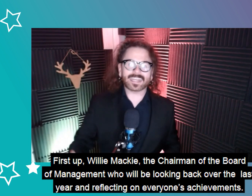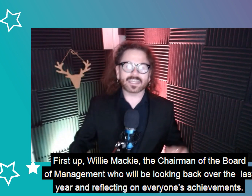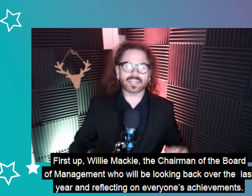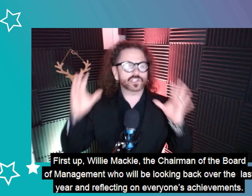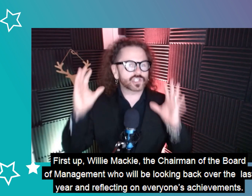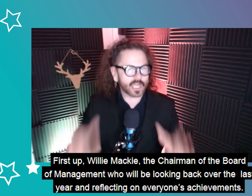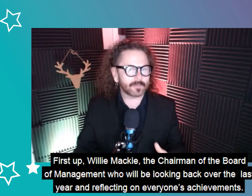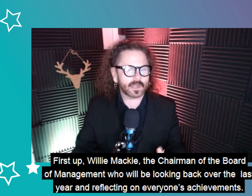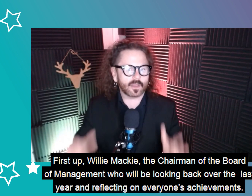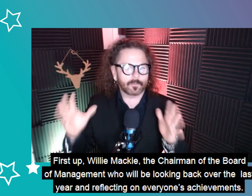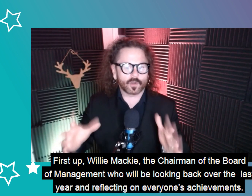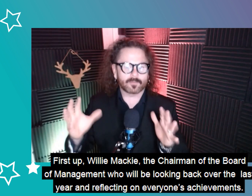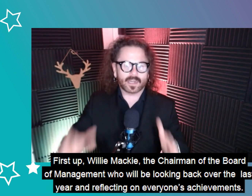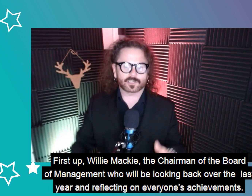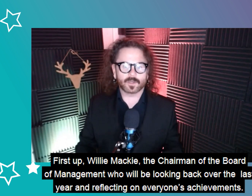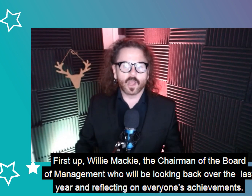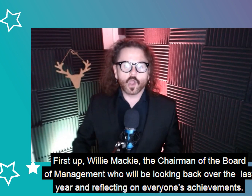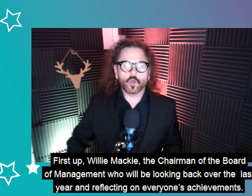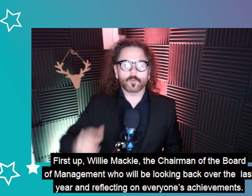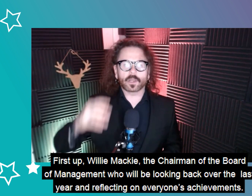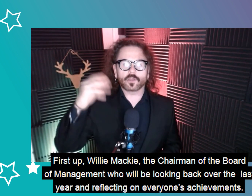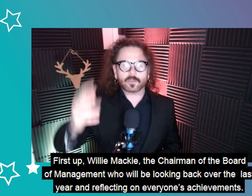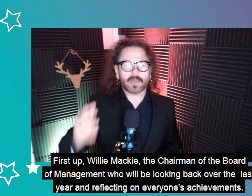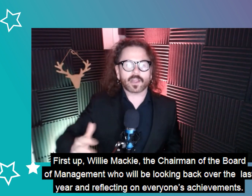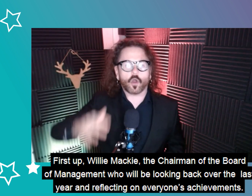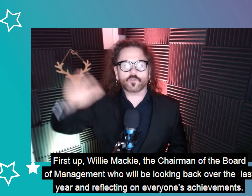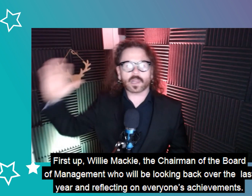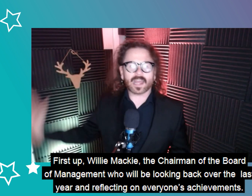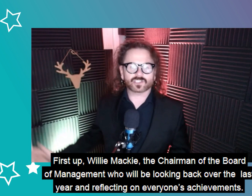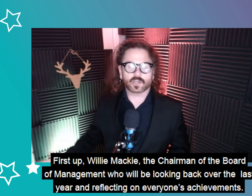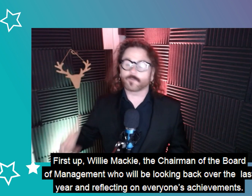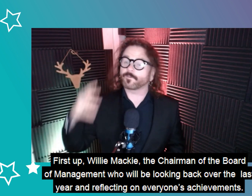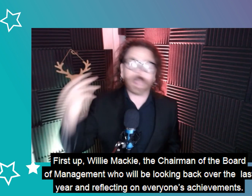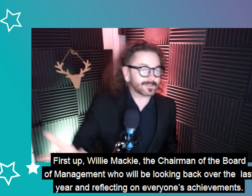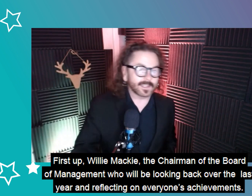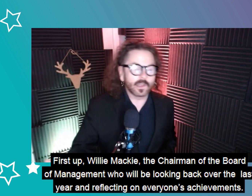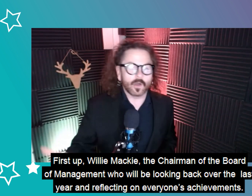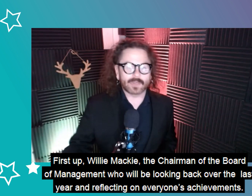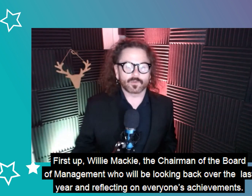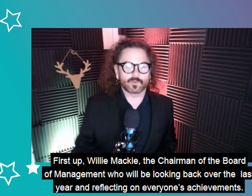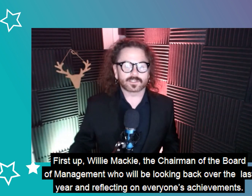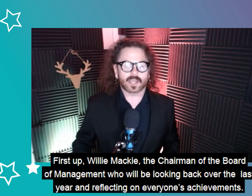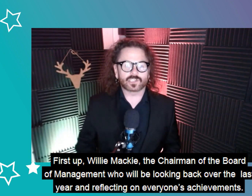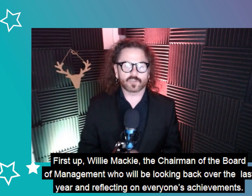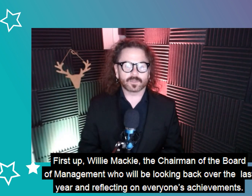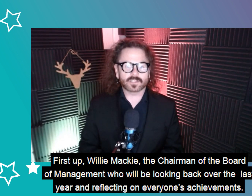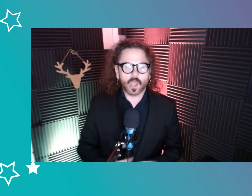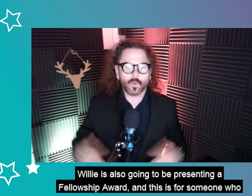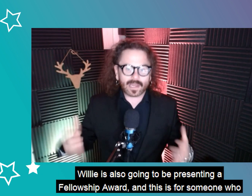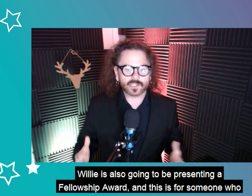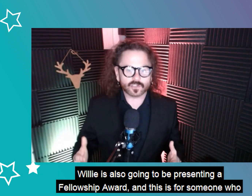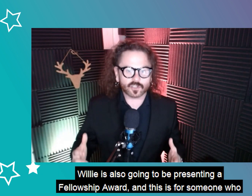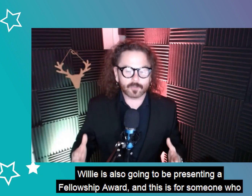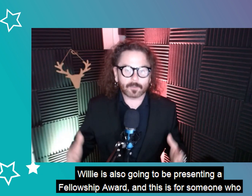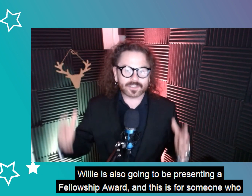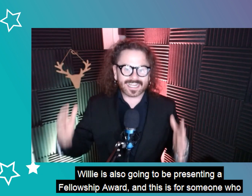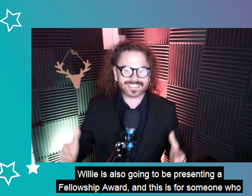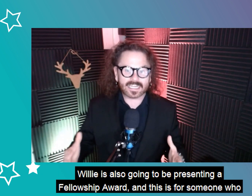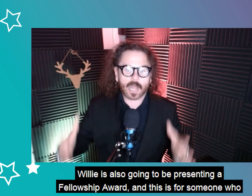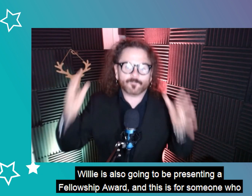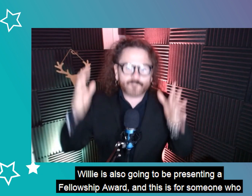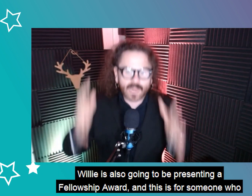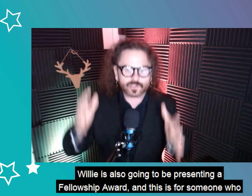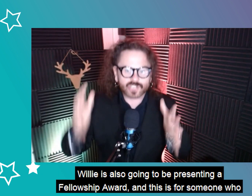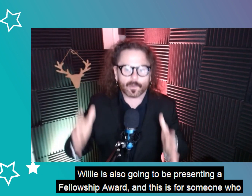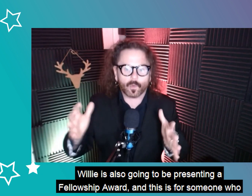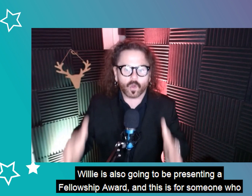Willie Mackey, the chairman of the board of management, who will be looking back over the last year and reflecting on everyone's achievements. Willie is also going to be presenting